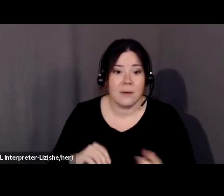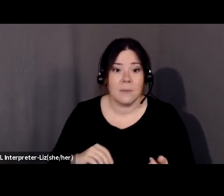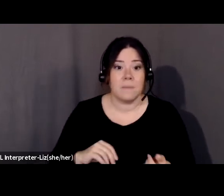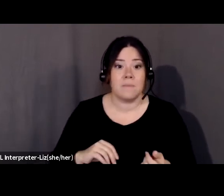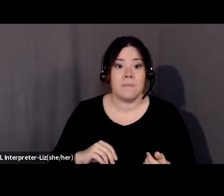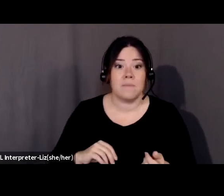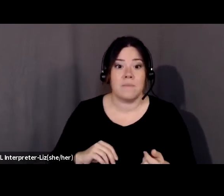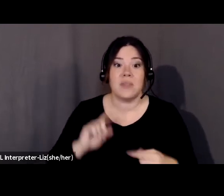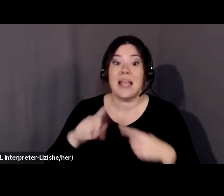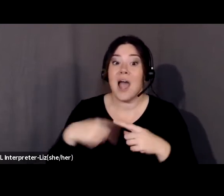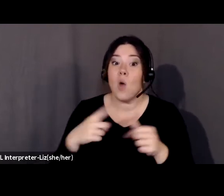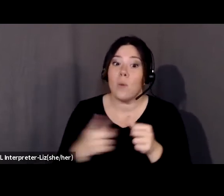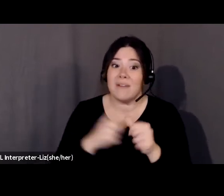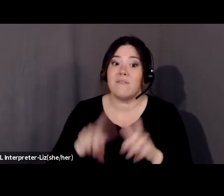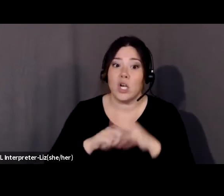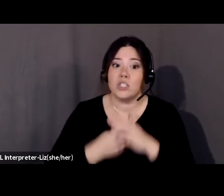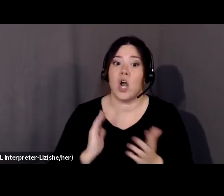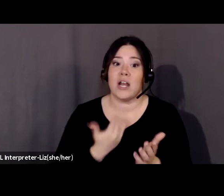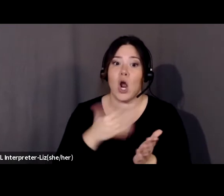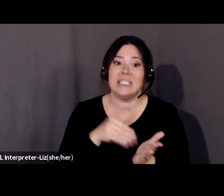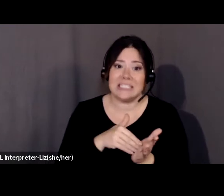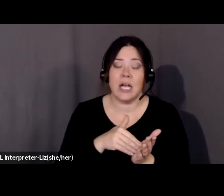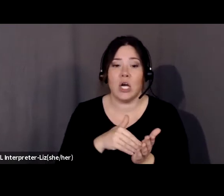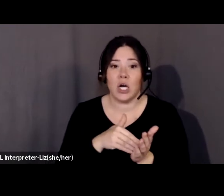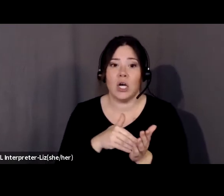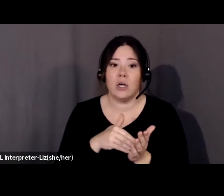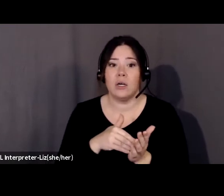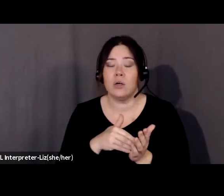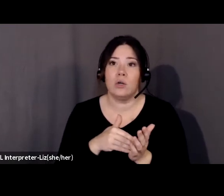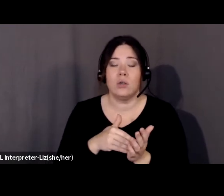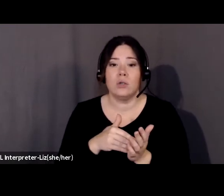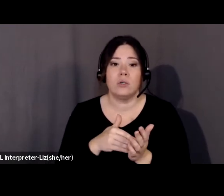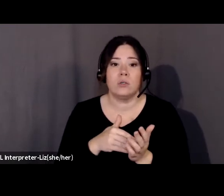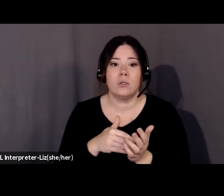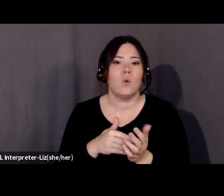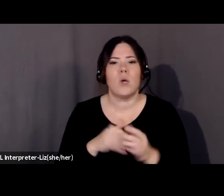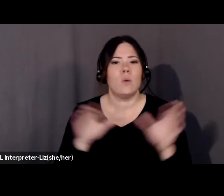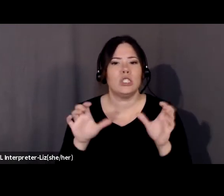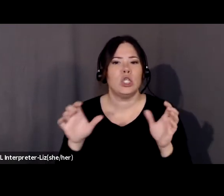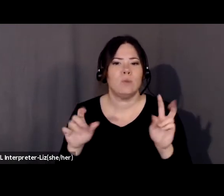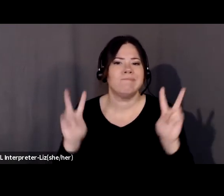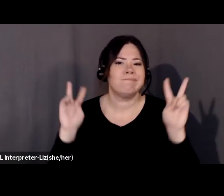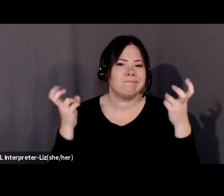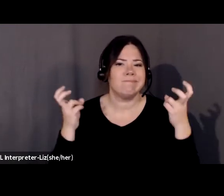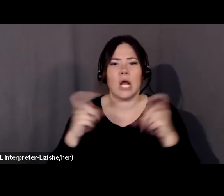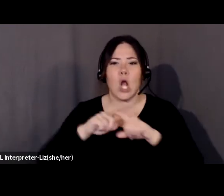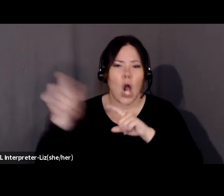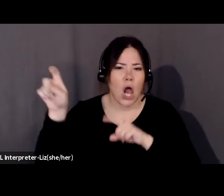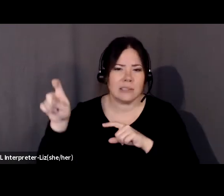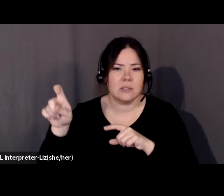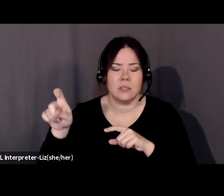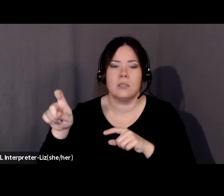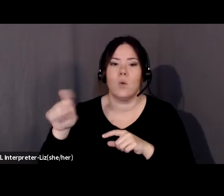our center, we did go kind of, I guess you'd say, do cold calls where we go into a community and not